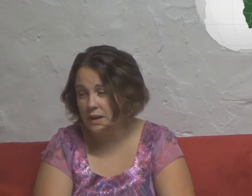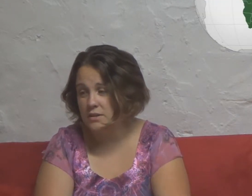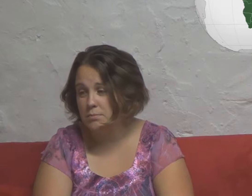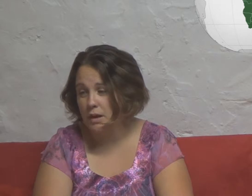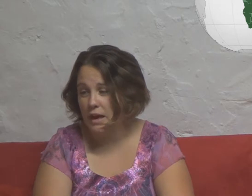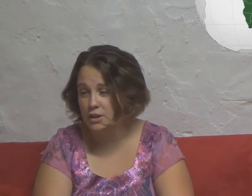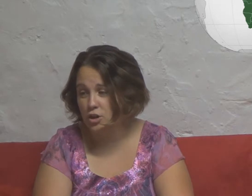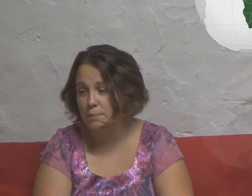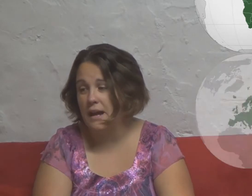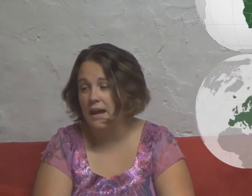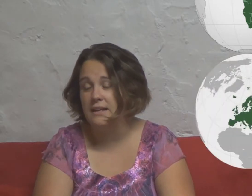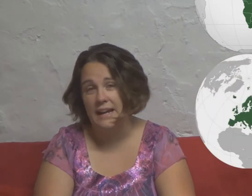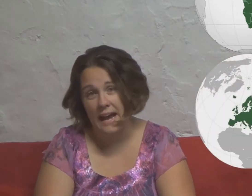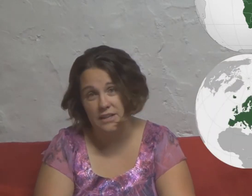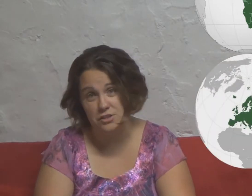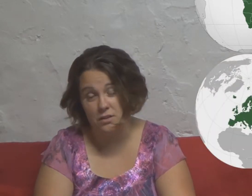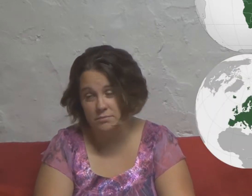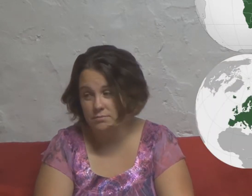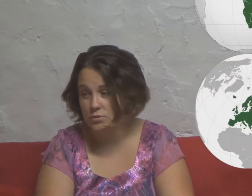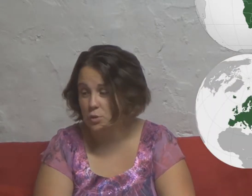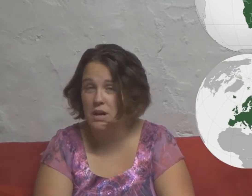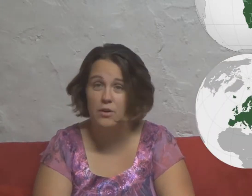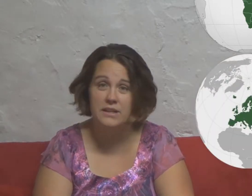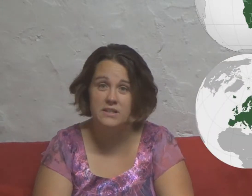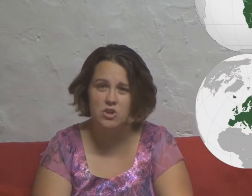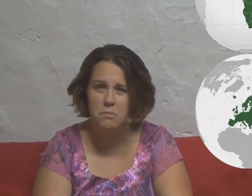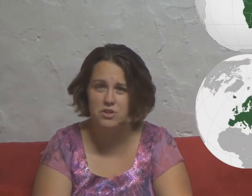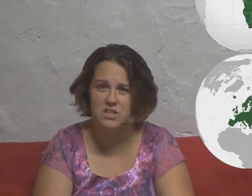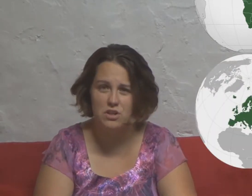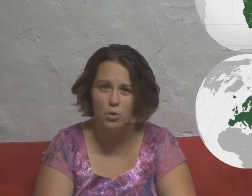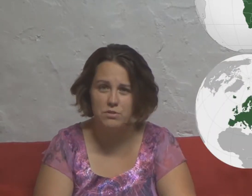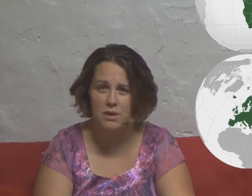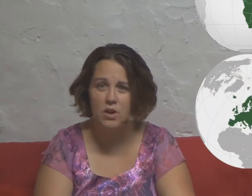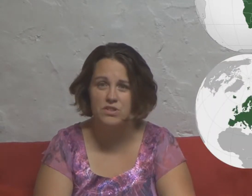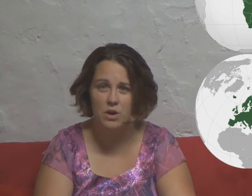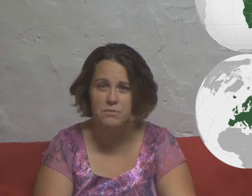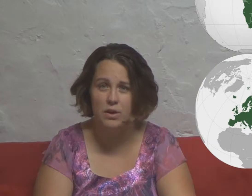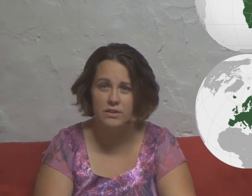bit, Europe, and Asia. So we're not going to get so much into North America or South America this